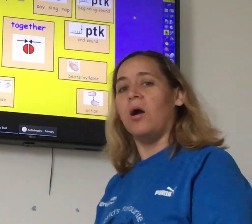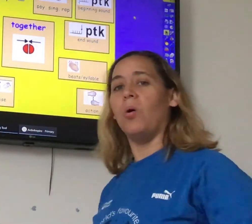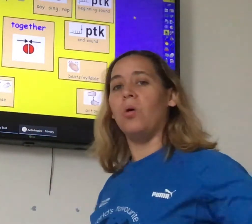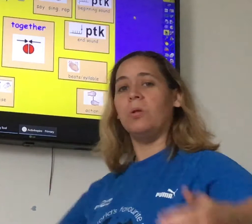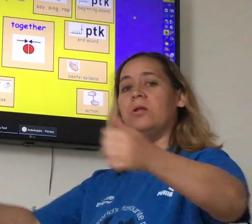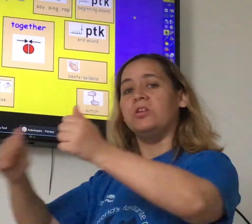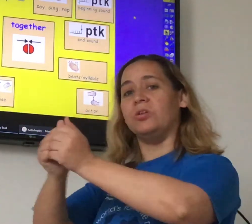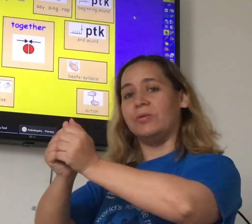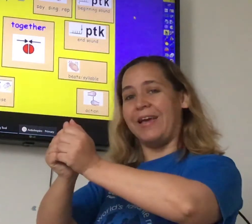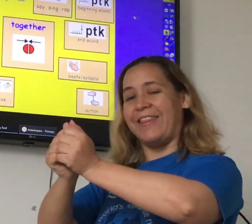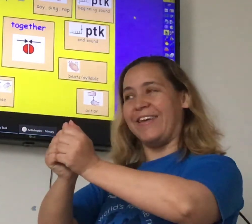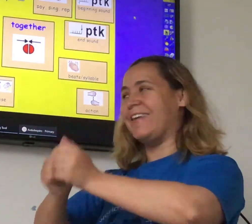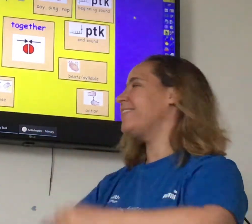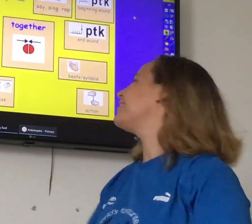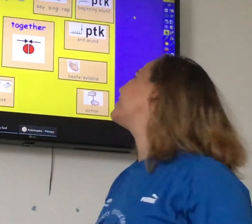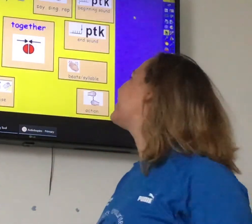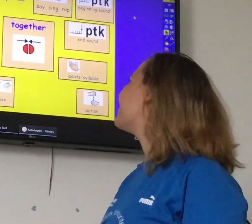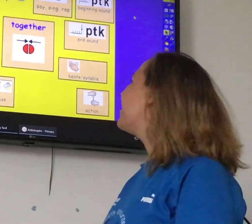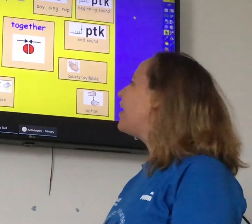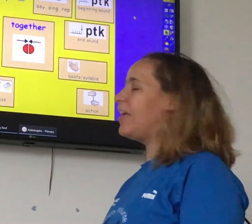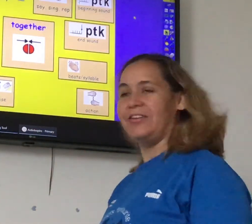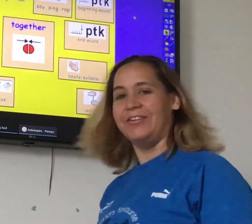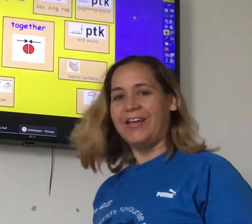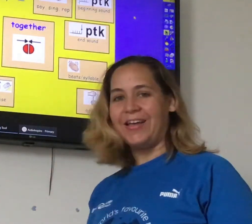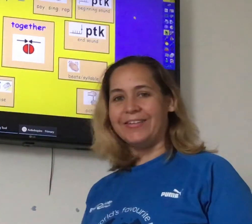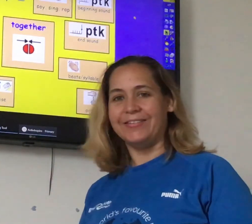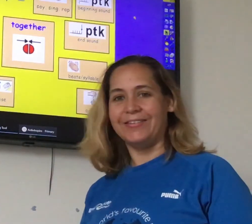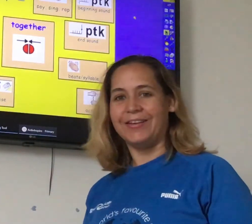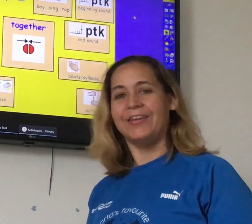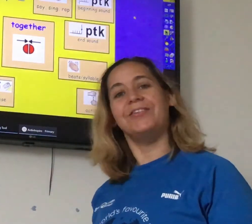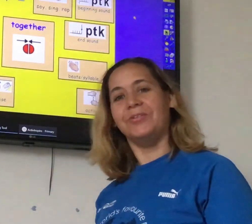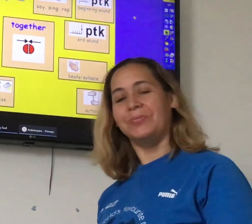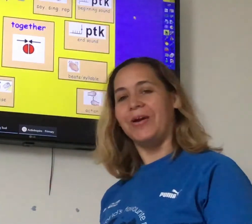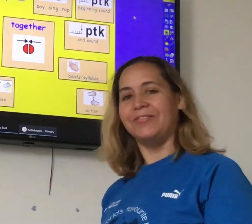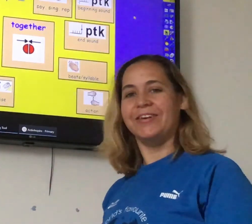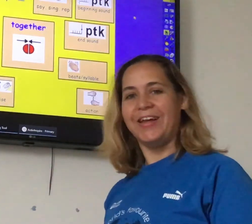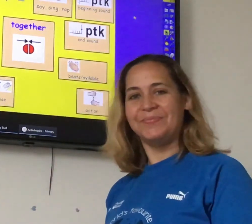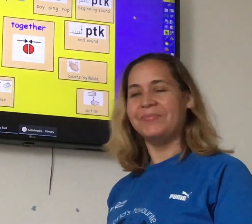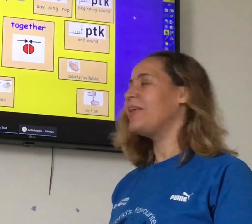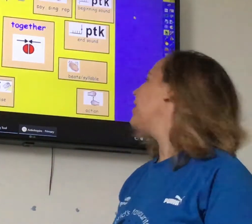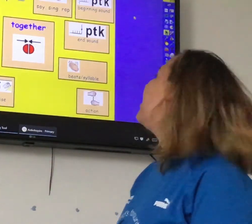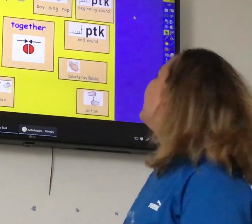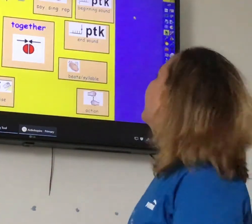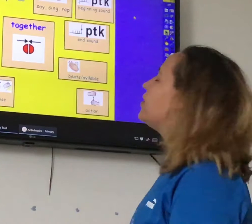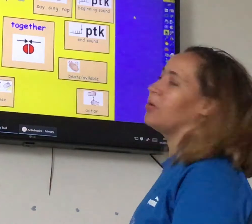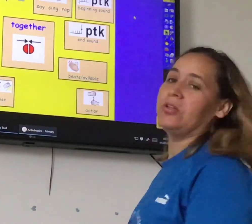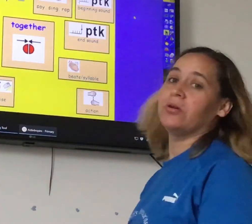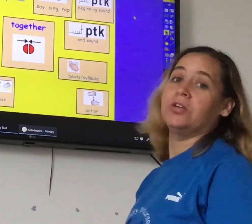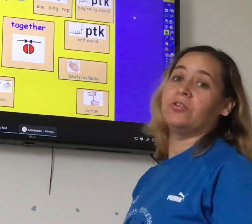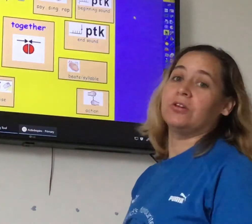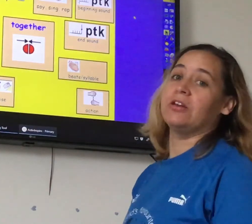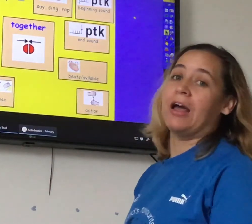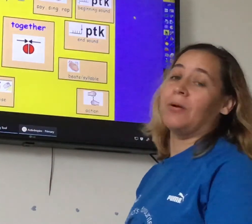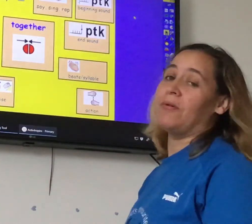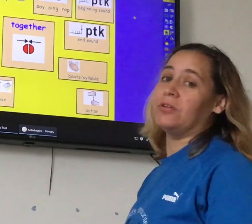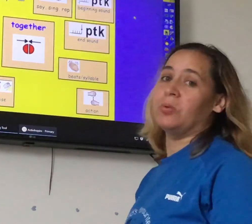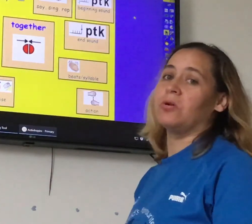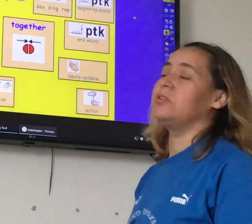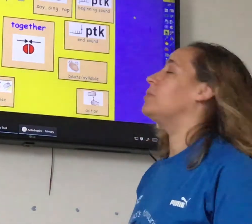all together today to do word of the day. So you can use it in however you want to in